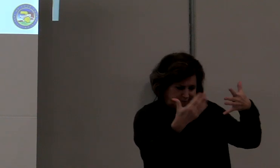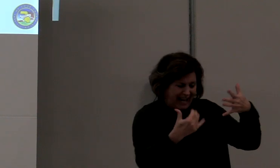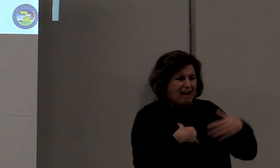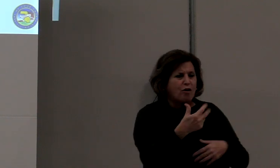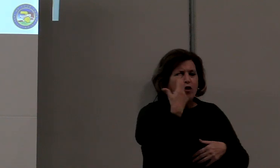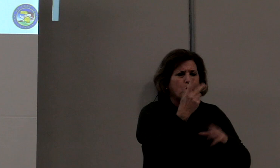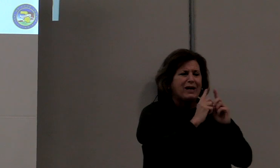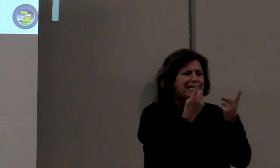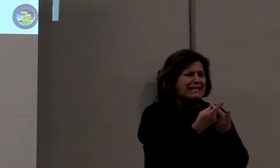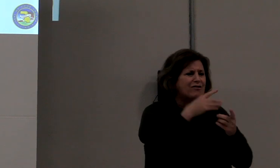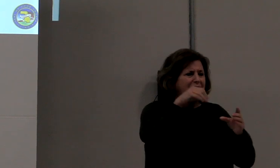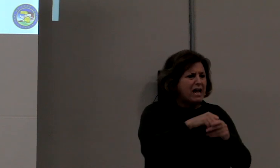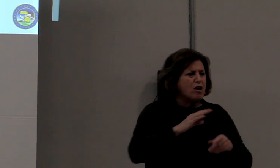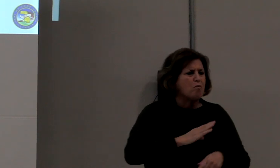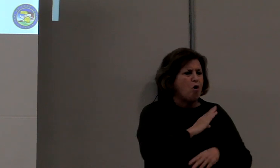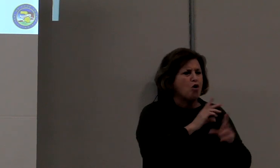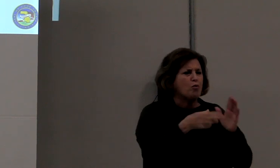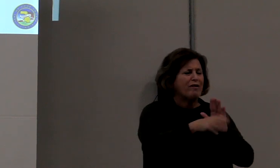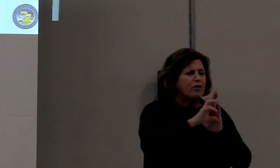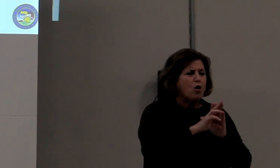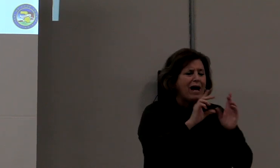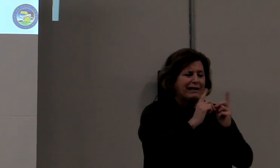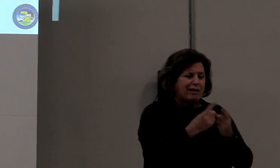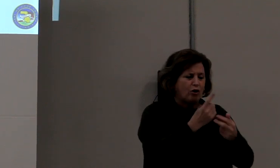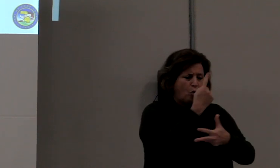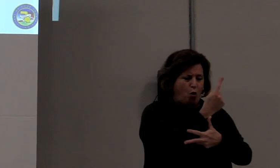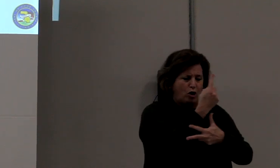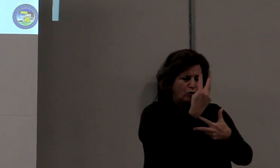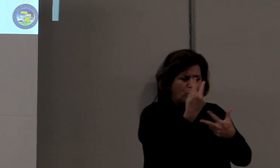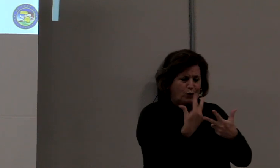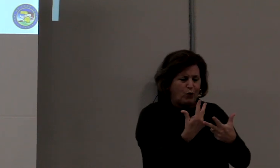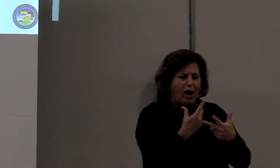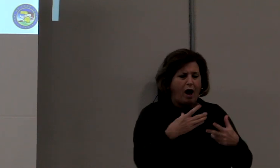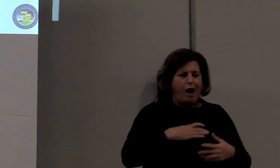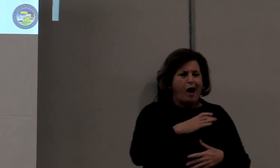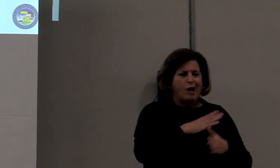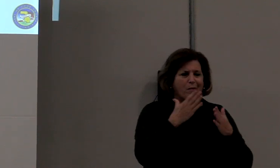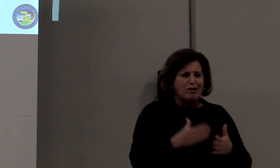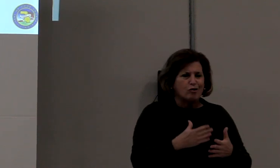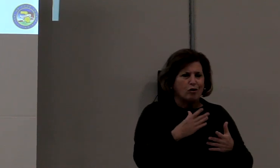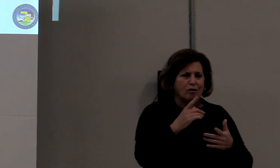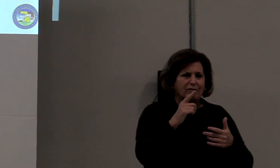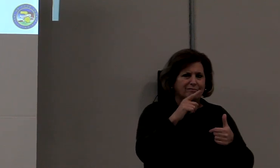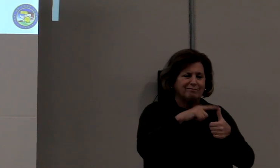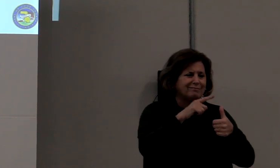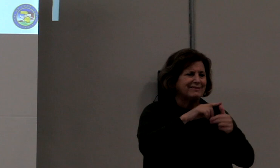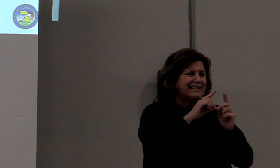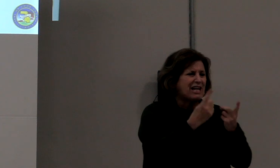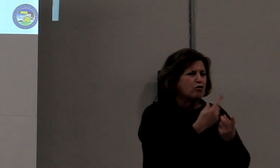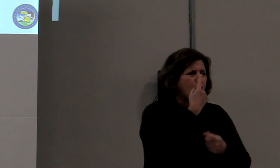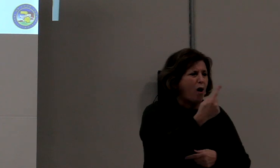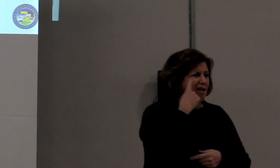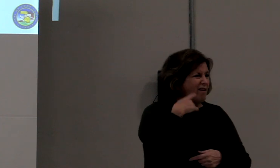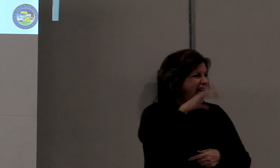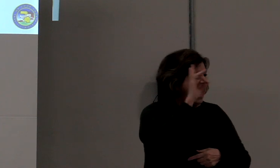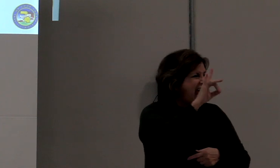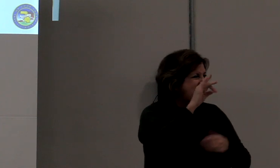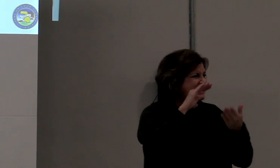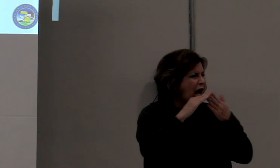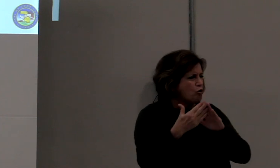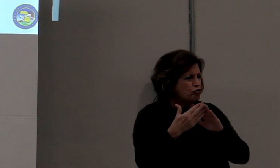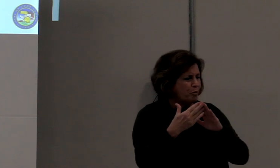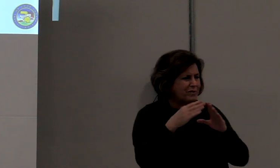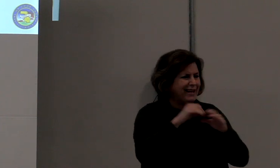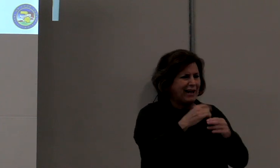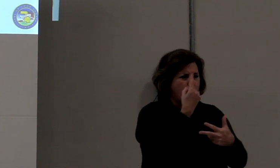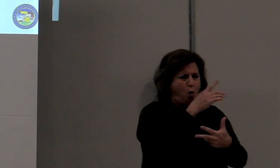districts within the Board of Review. District 1, 2, and 3. Commissioner Wendt is in District 1, which has about, I think, 8 townships, 8